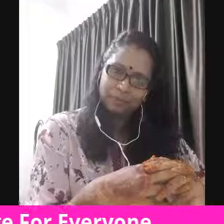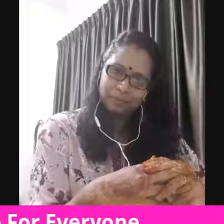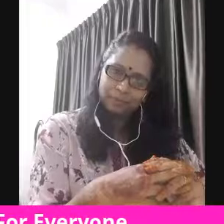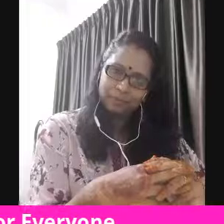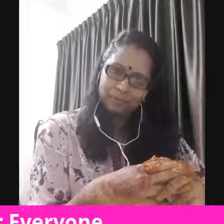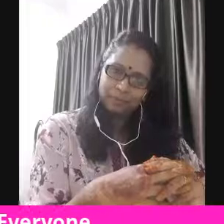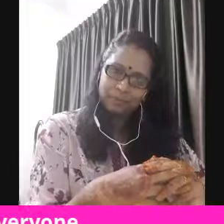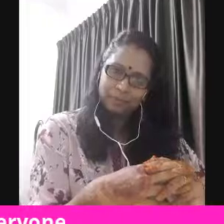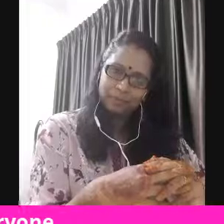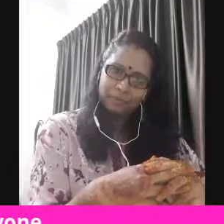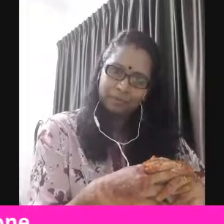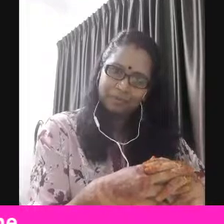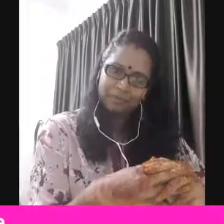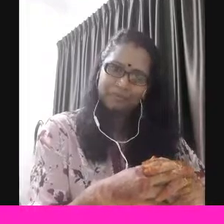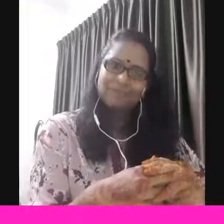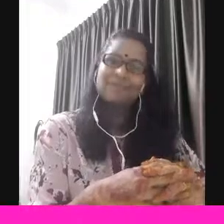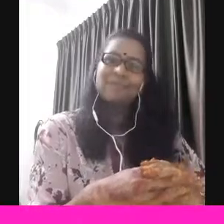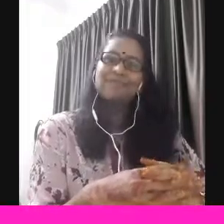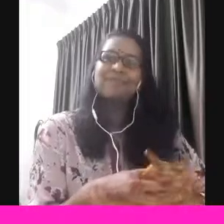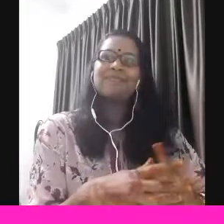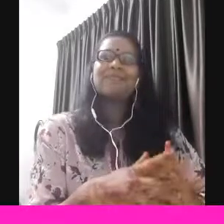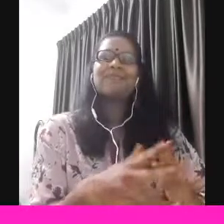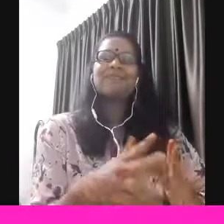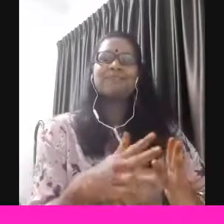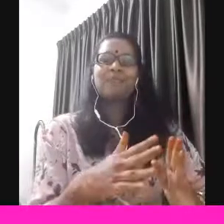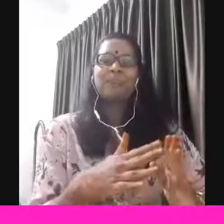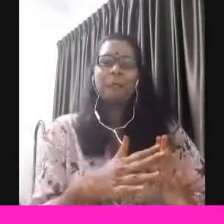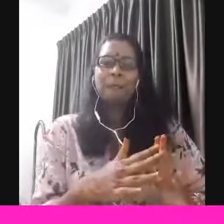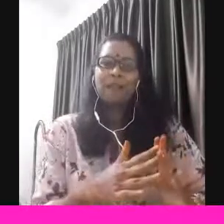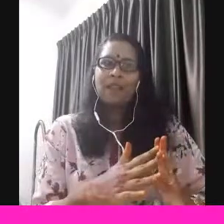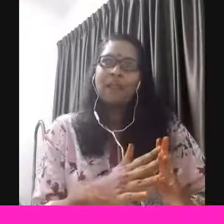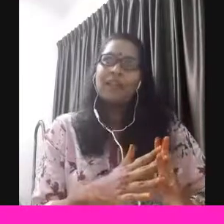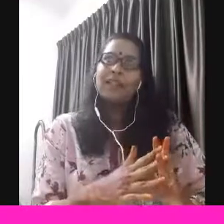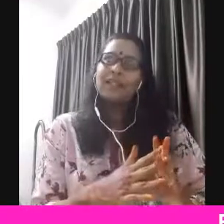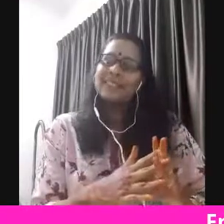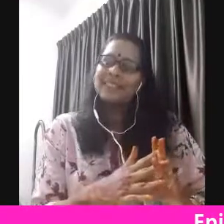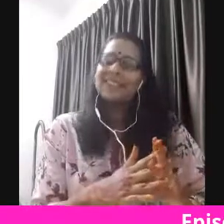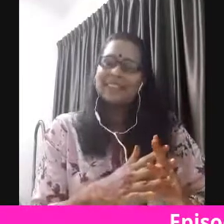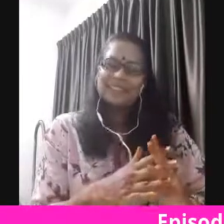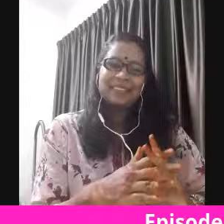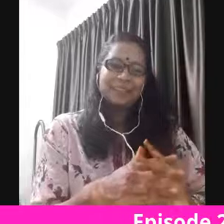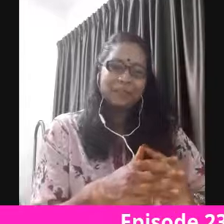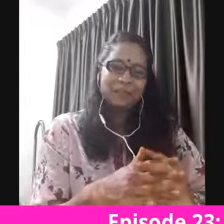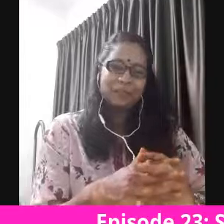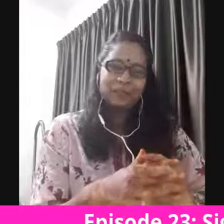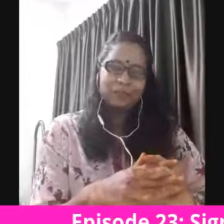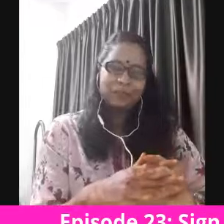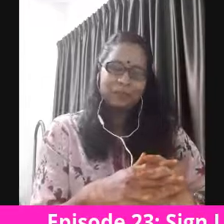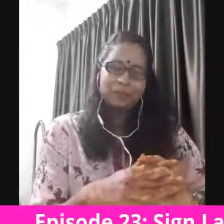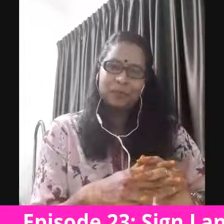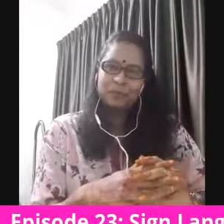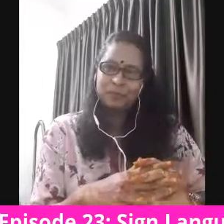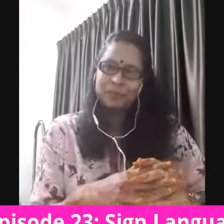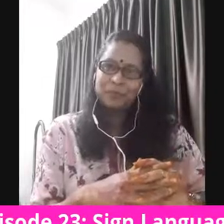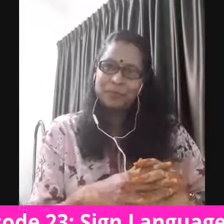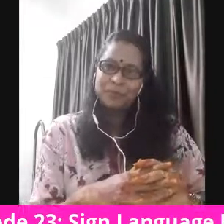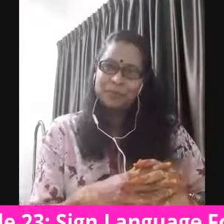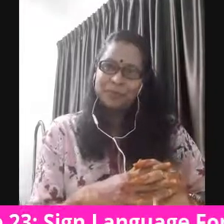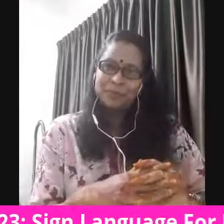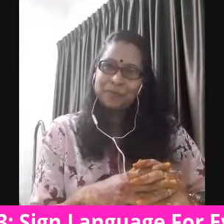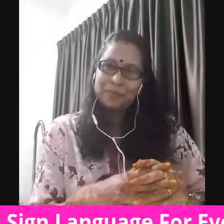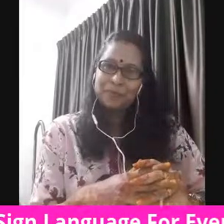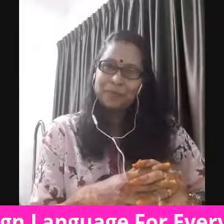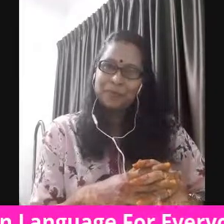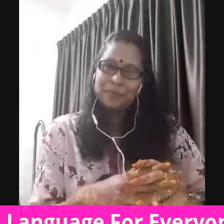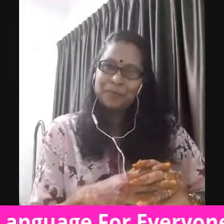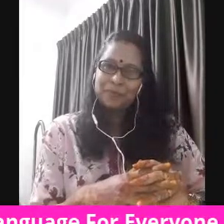you started to learn this sign language at first place. Because not everyone wanted to learn a sign language as a